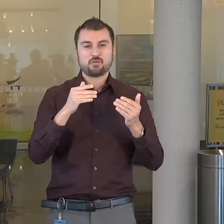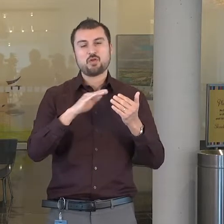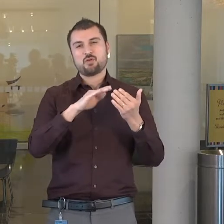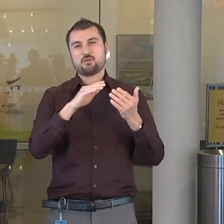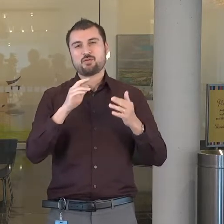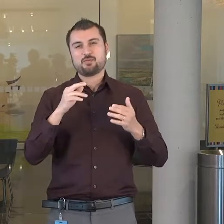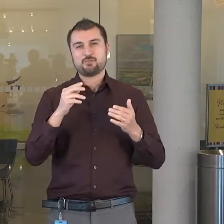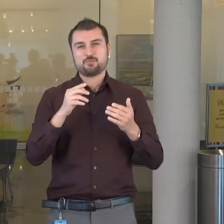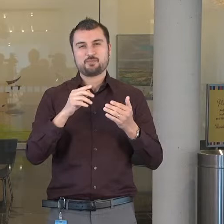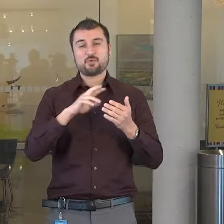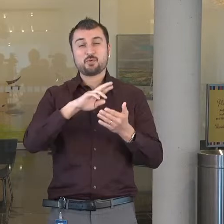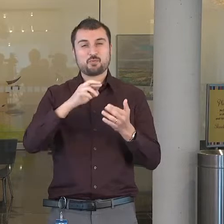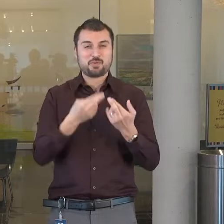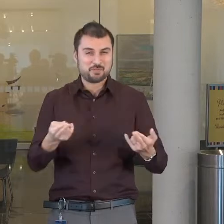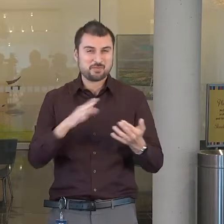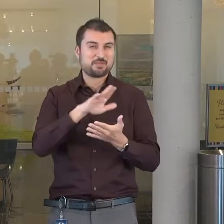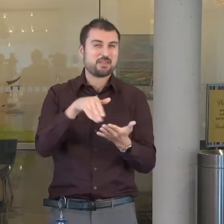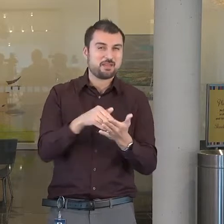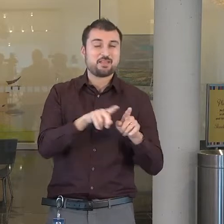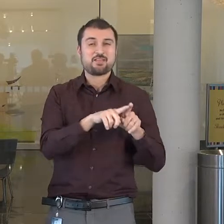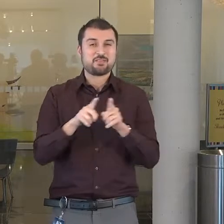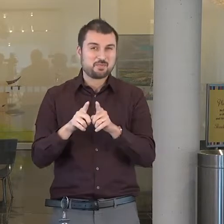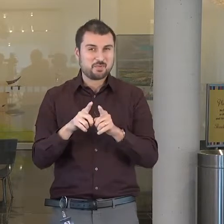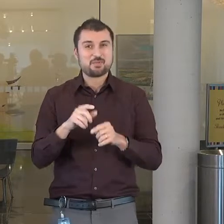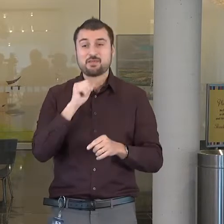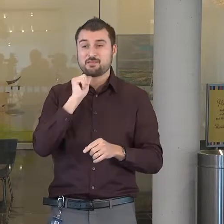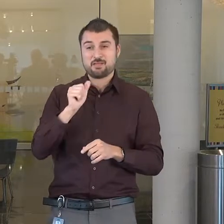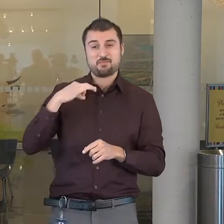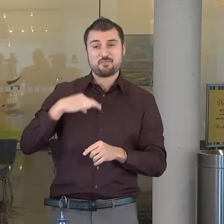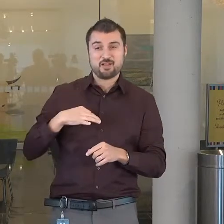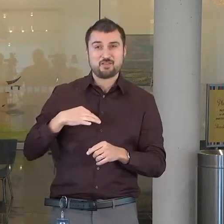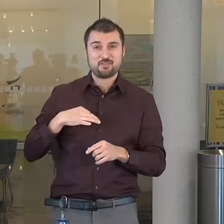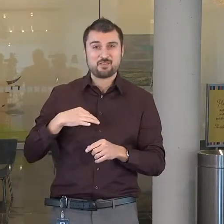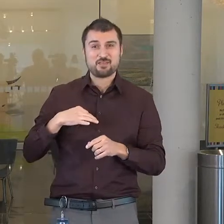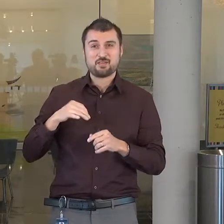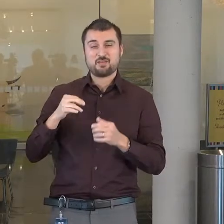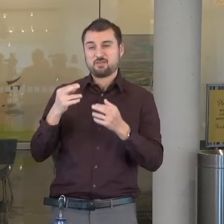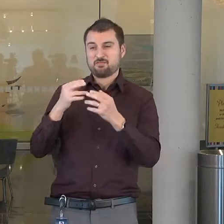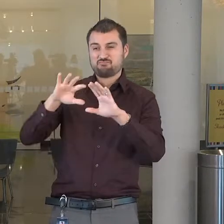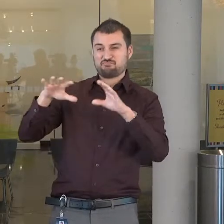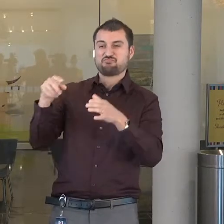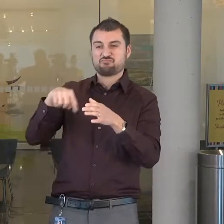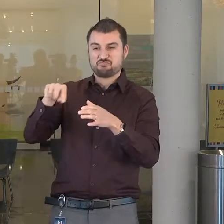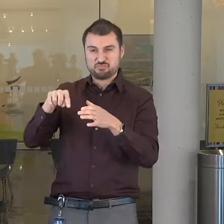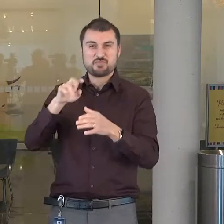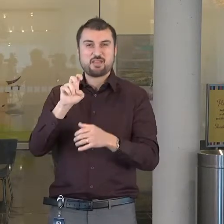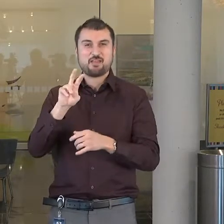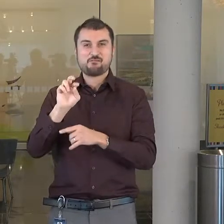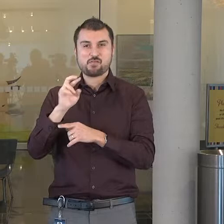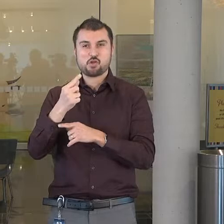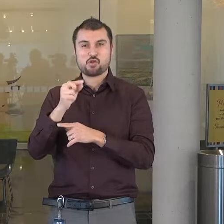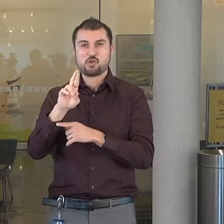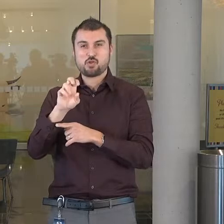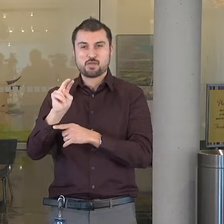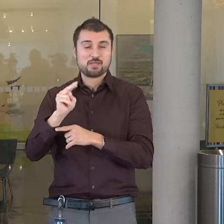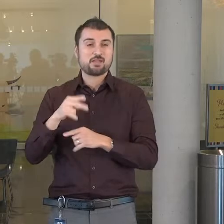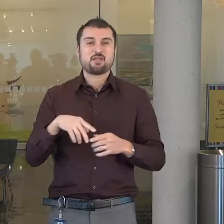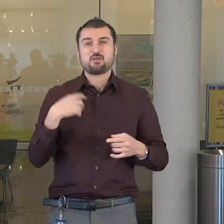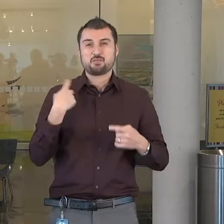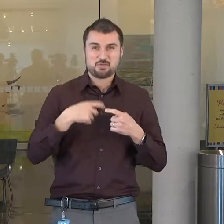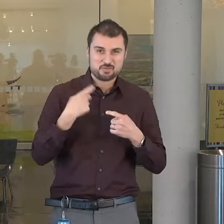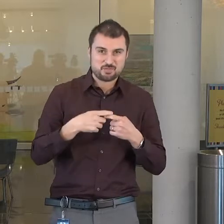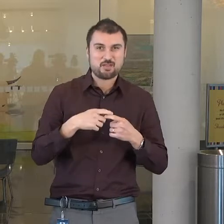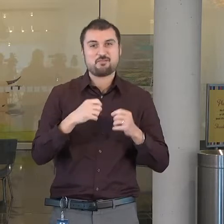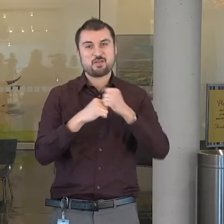also houses the nonprofit group Empower Evergreen, Wichita Hispanic Education Development Foundation, the